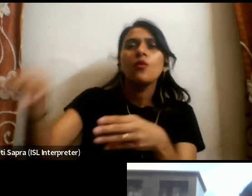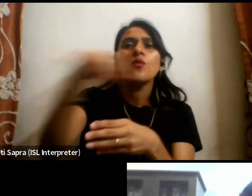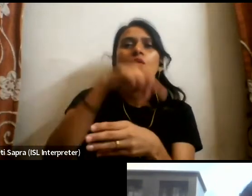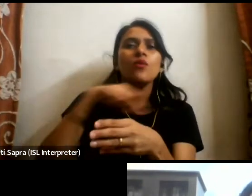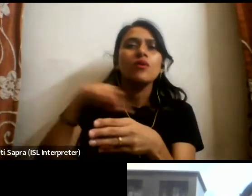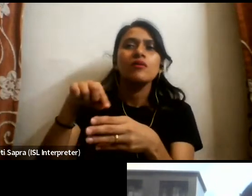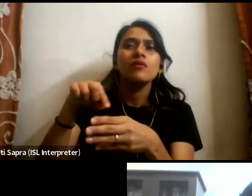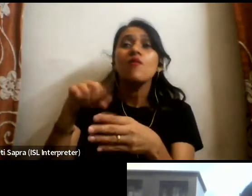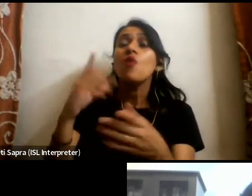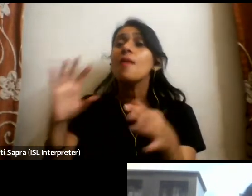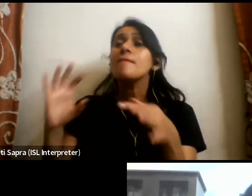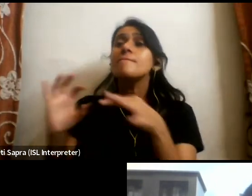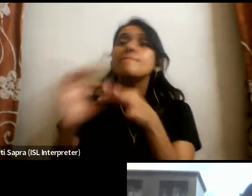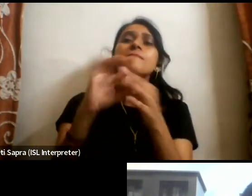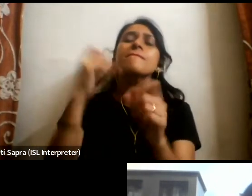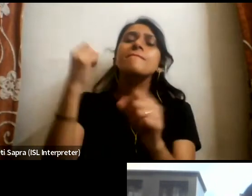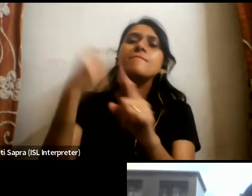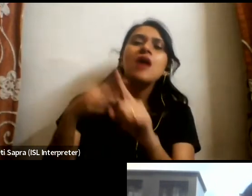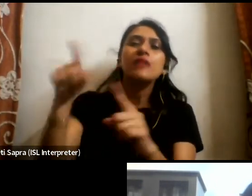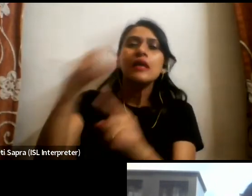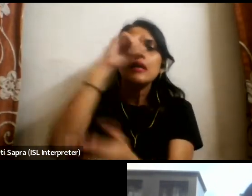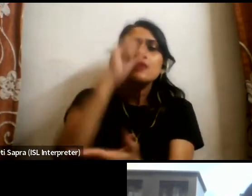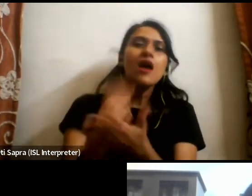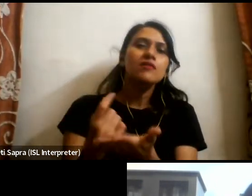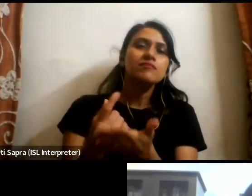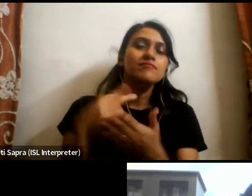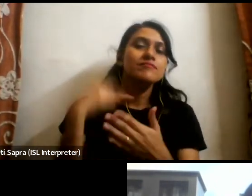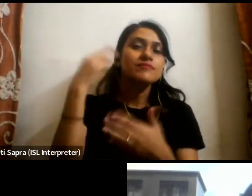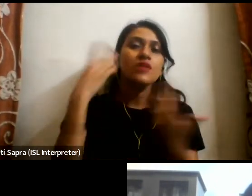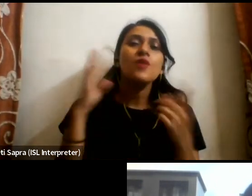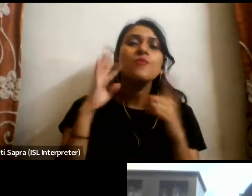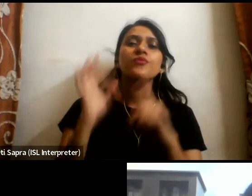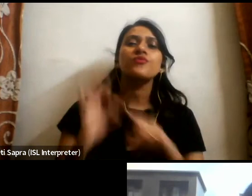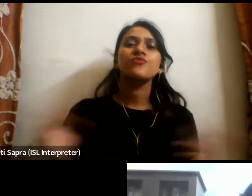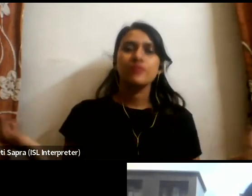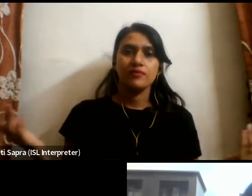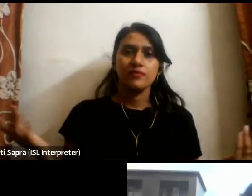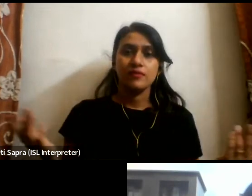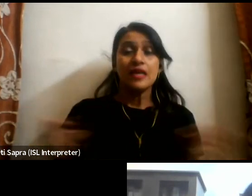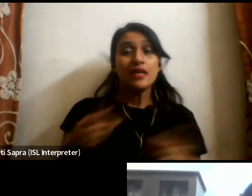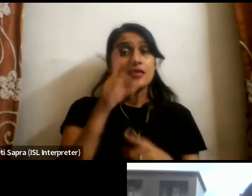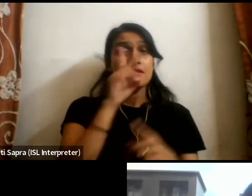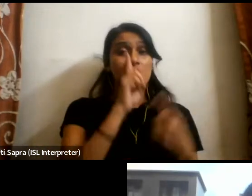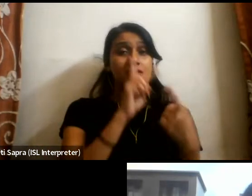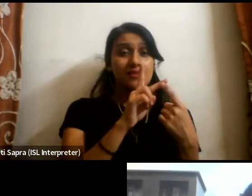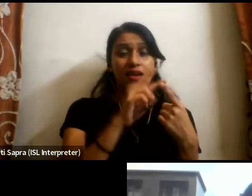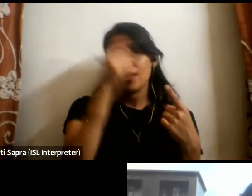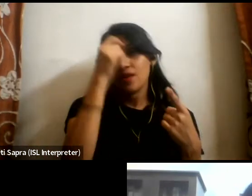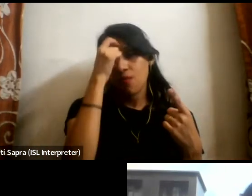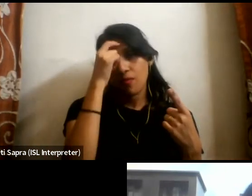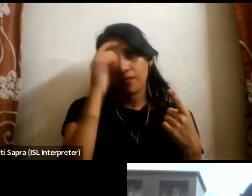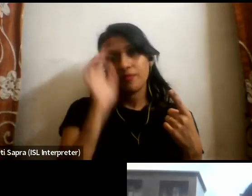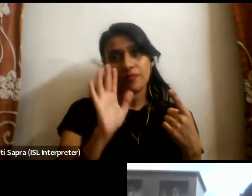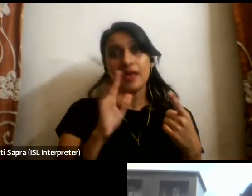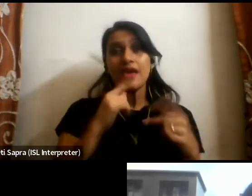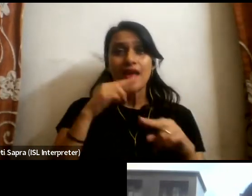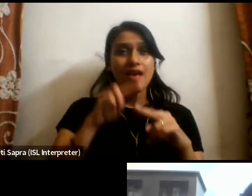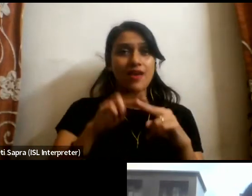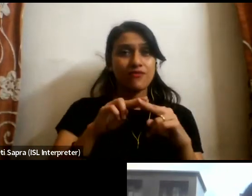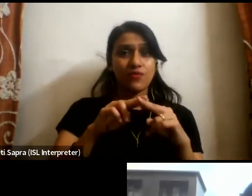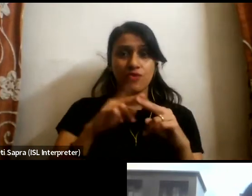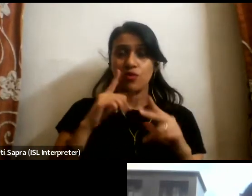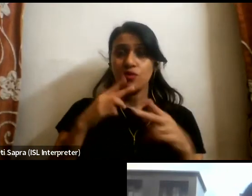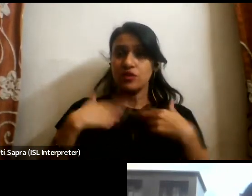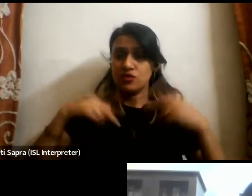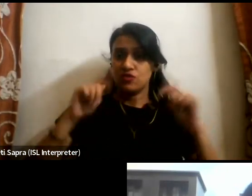know anything about. Right. So that's one part of problem. The other part of the problem is a more cultural problem, right? If you speak to judges, or even if you speak